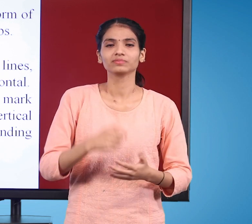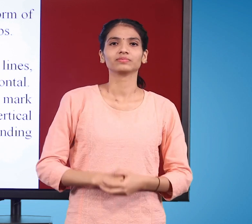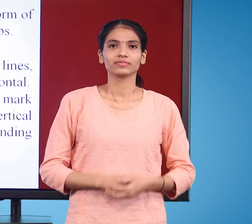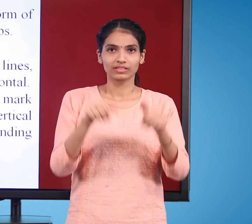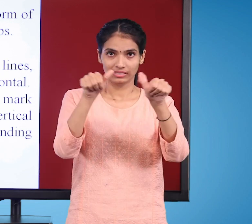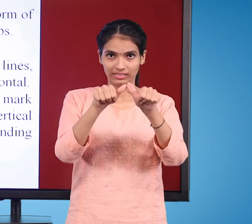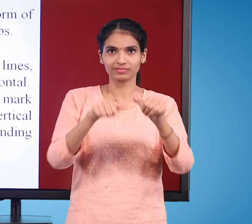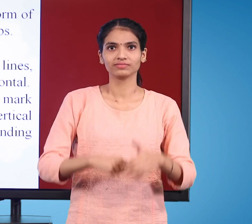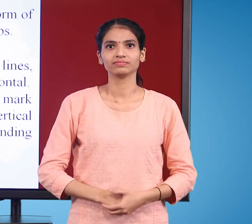A.